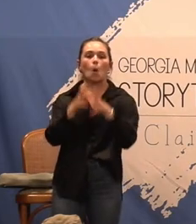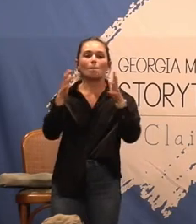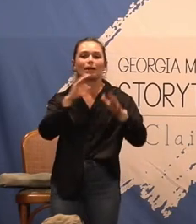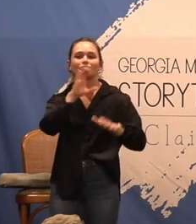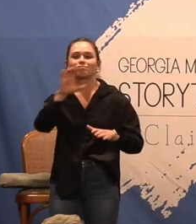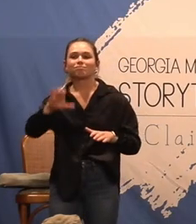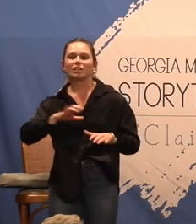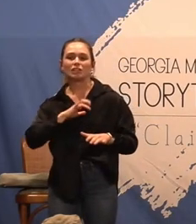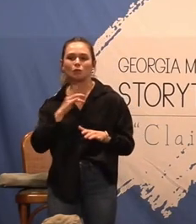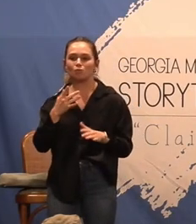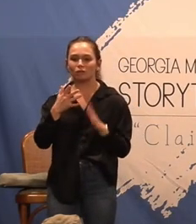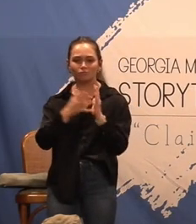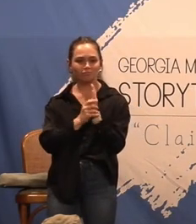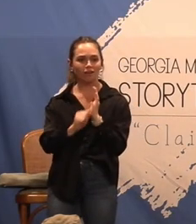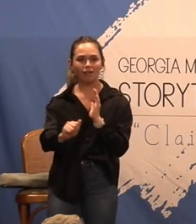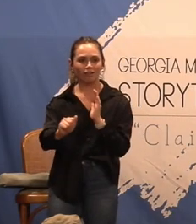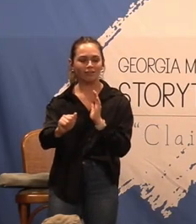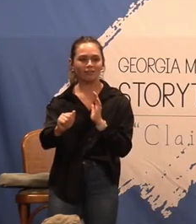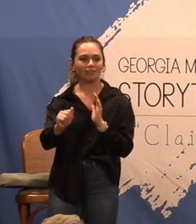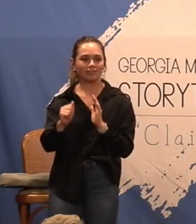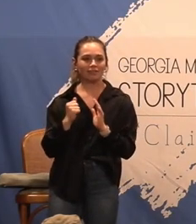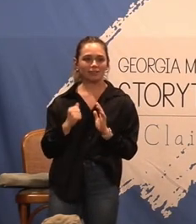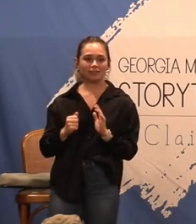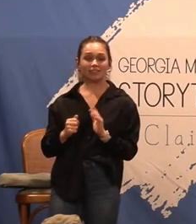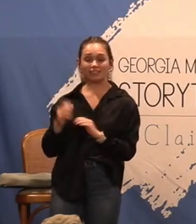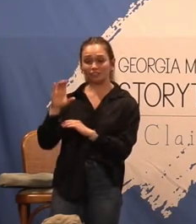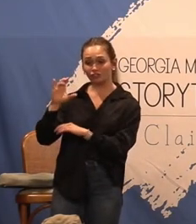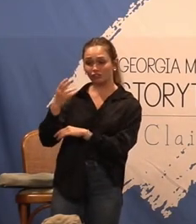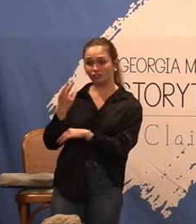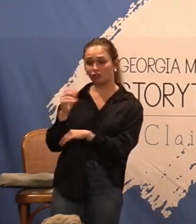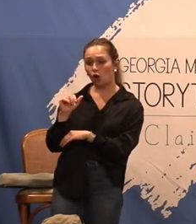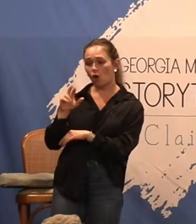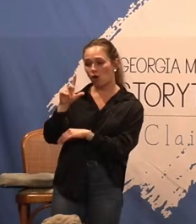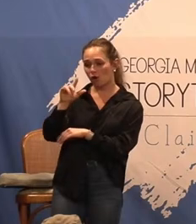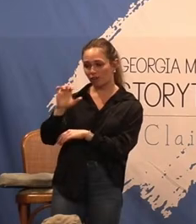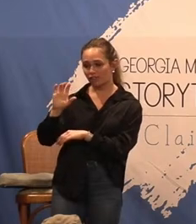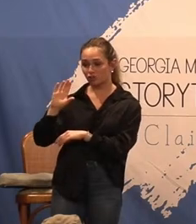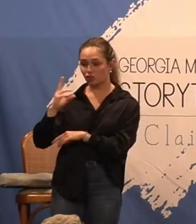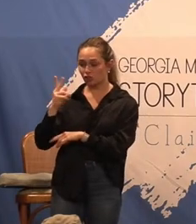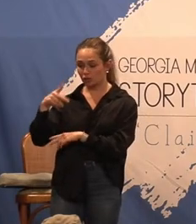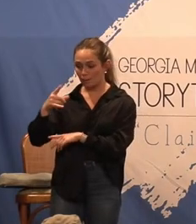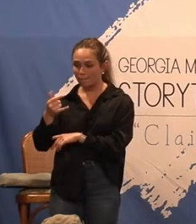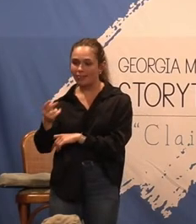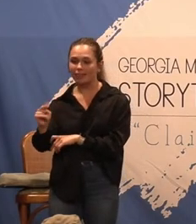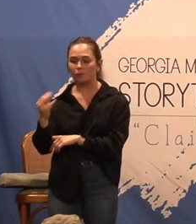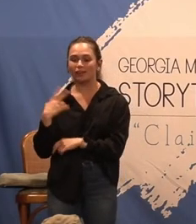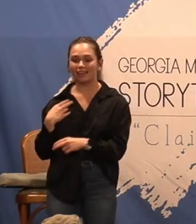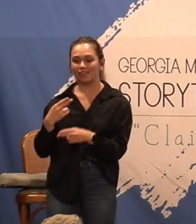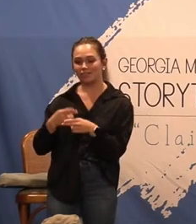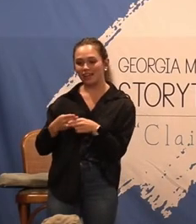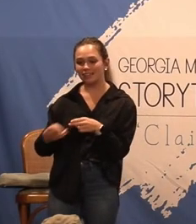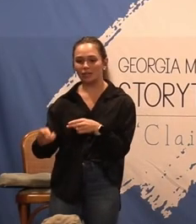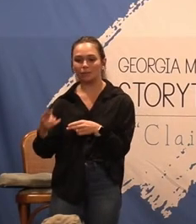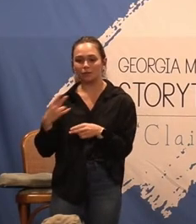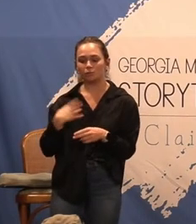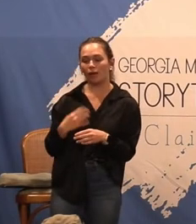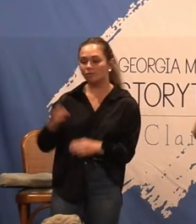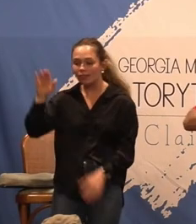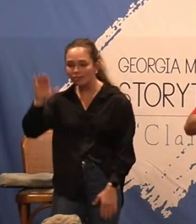characters and was so talented that Charlie Chaplin nicknamed him Chespirito, which means Little